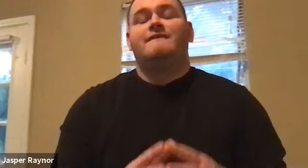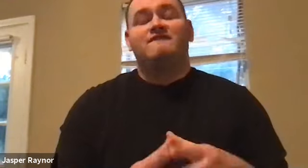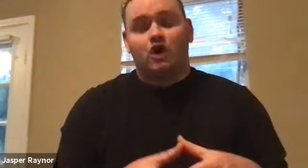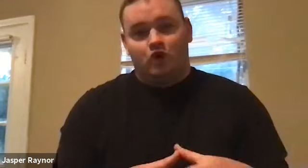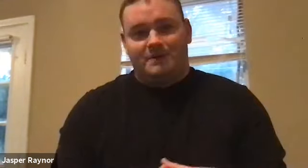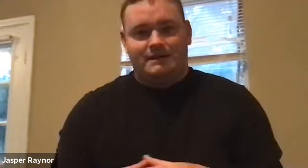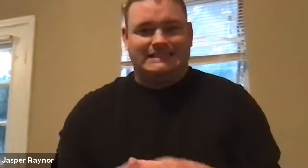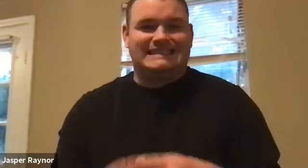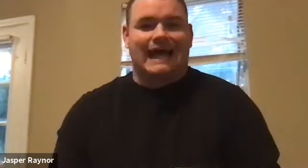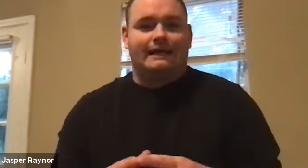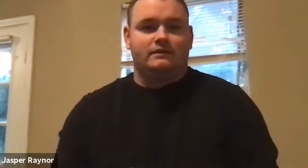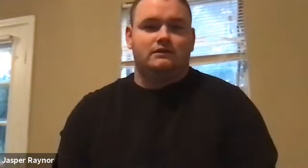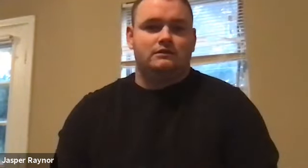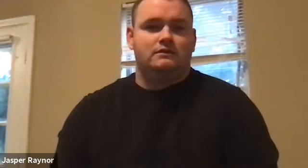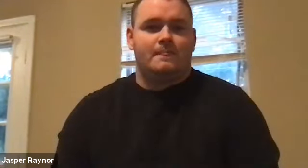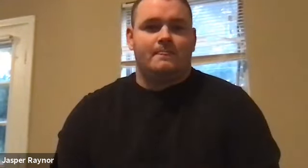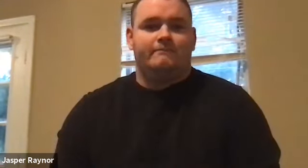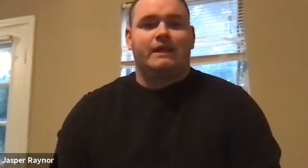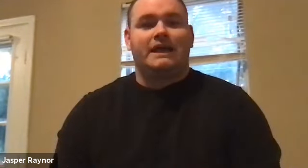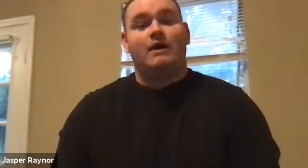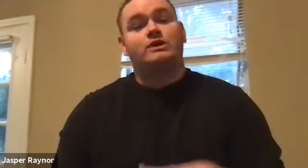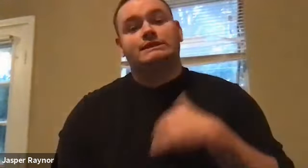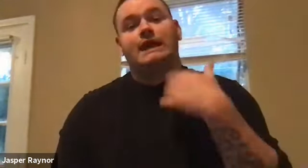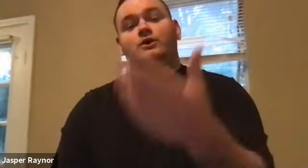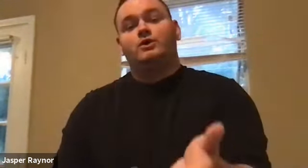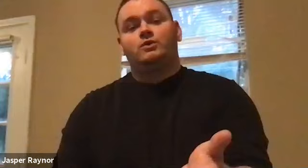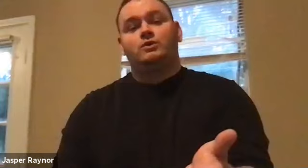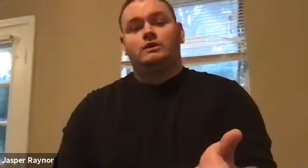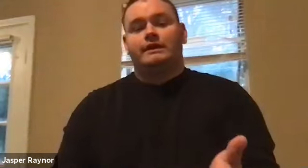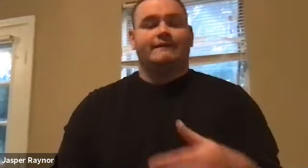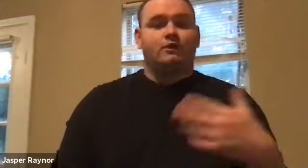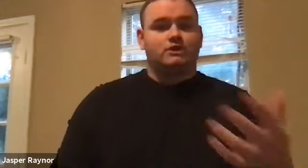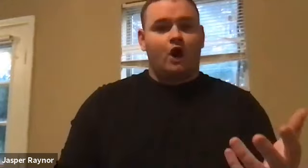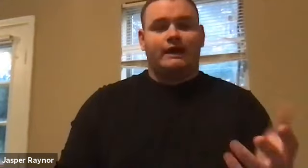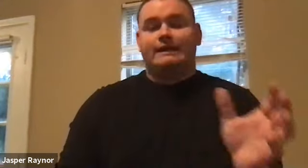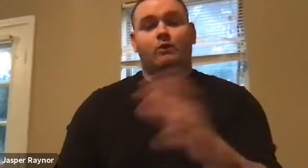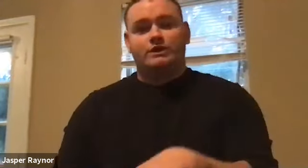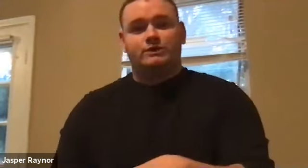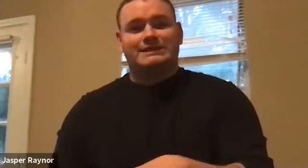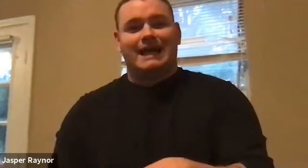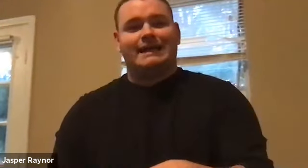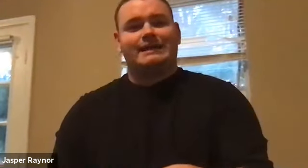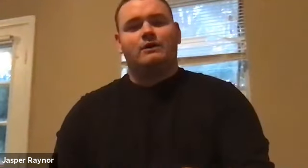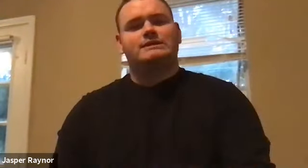the verb sign. Like if I were to tell you, like if you were talking and I wanted you to sign, I would say,